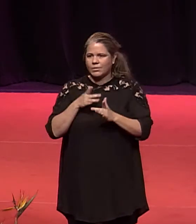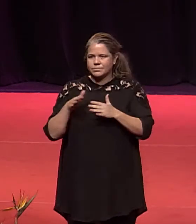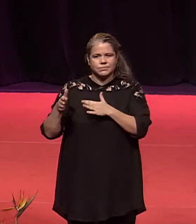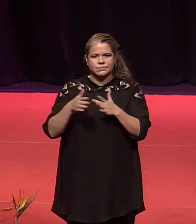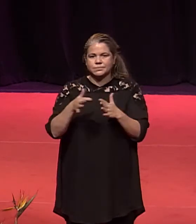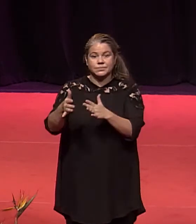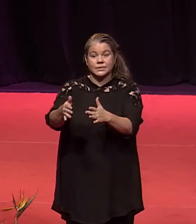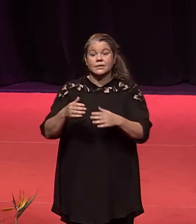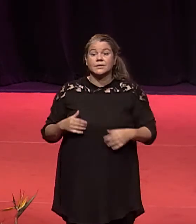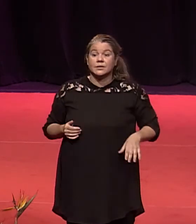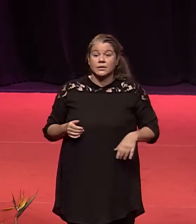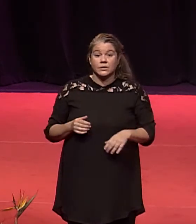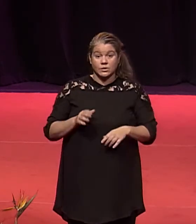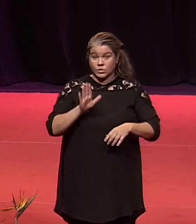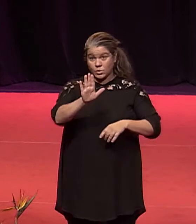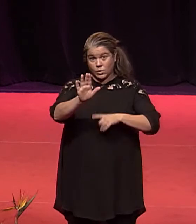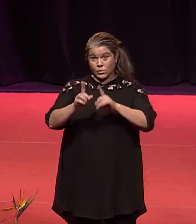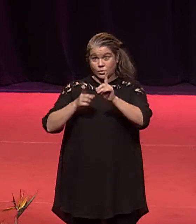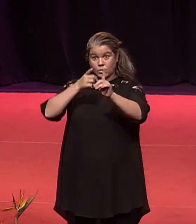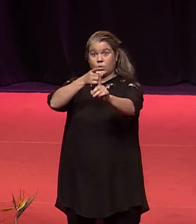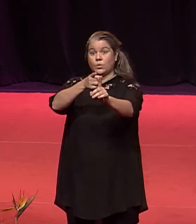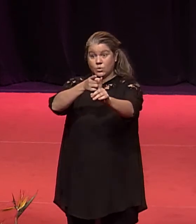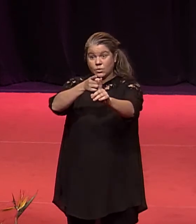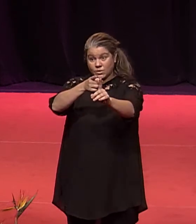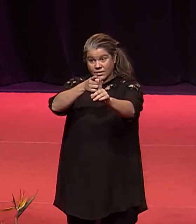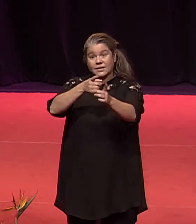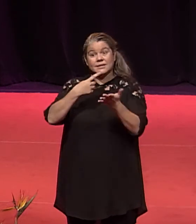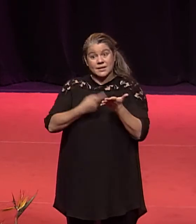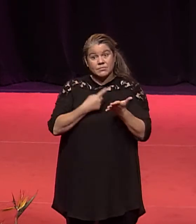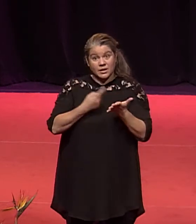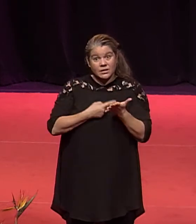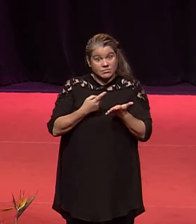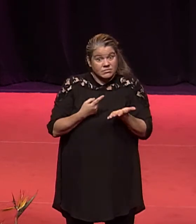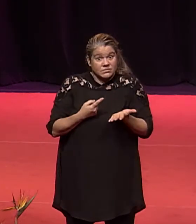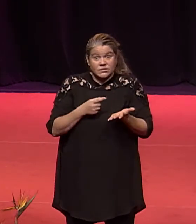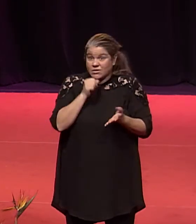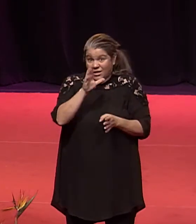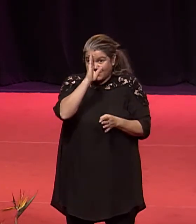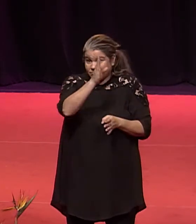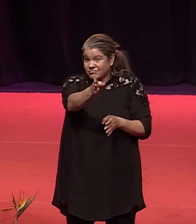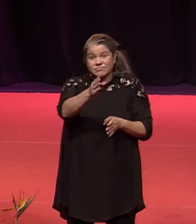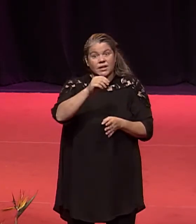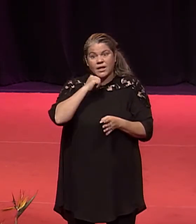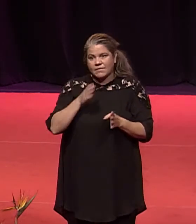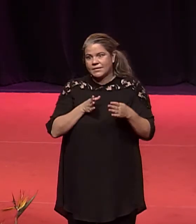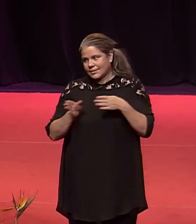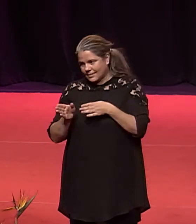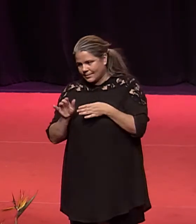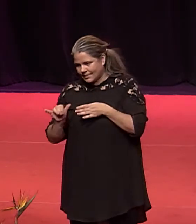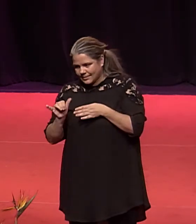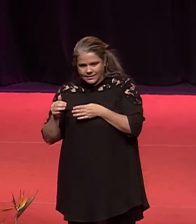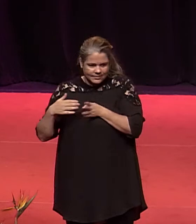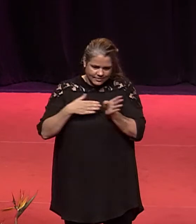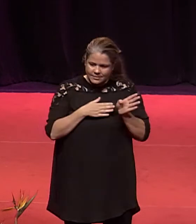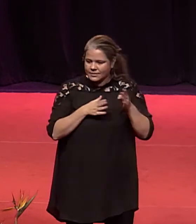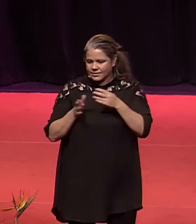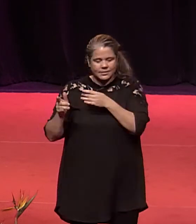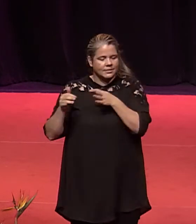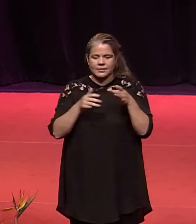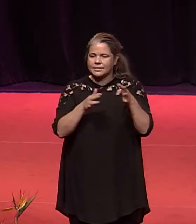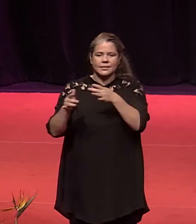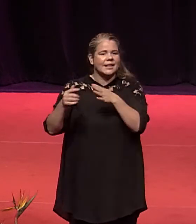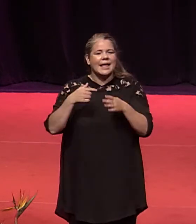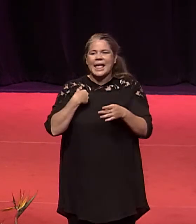Sometimes the path to figuring out what you really want to do takes a couple of very strange turns. There's no schedule for finding your way. There's